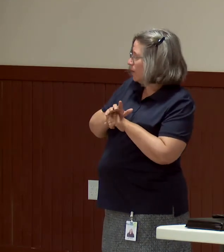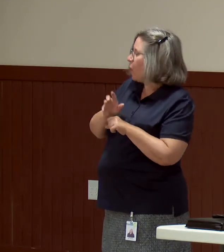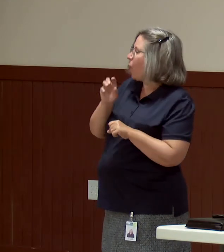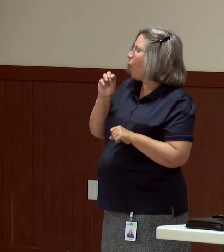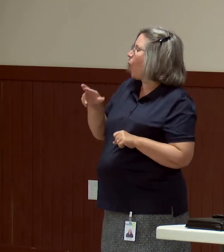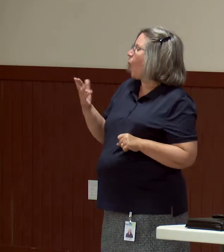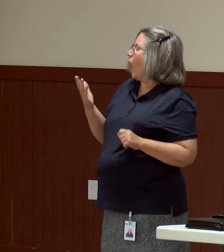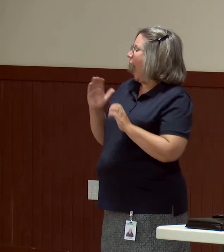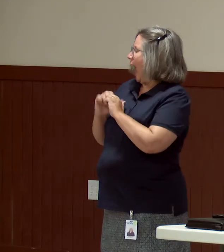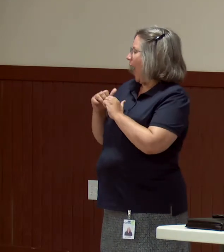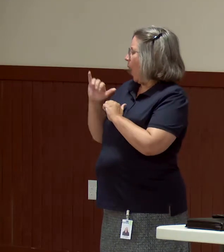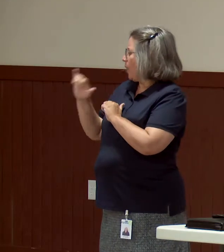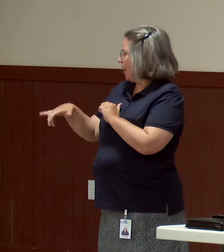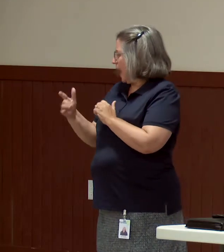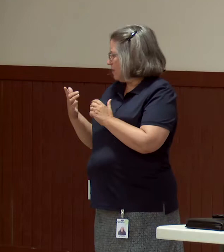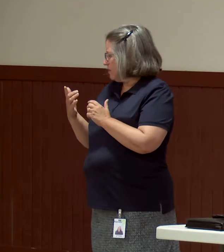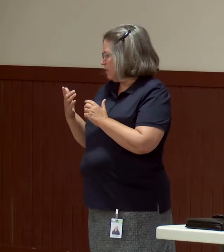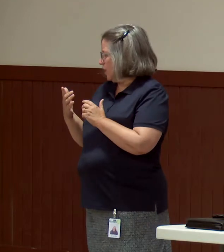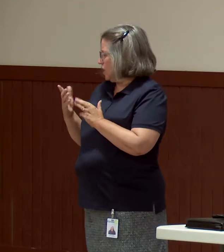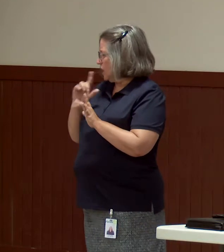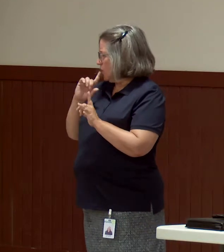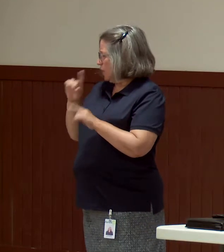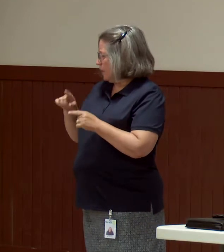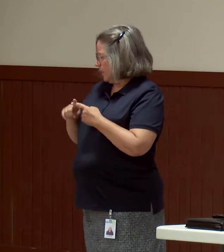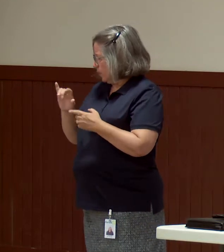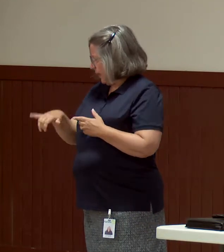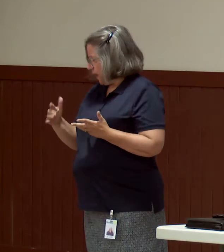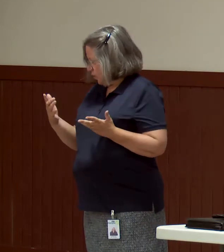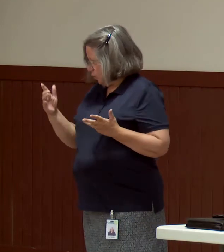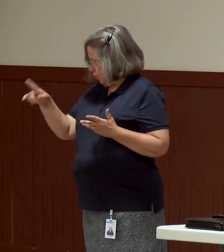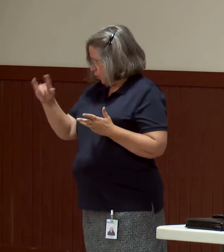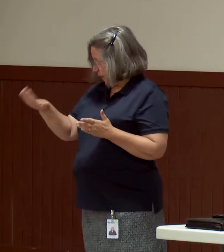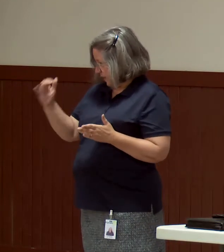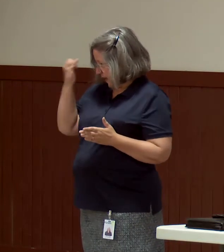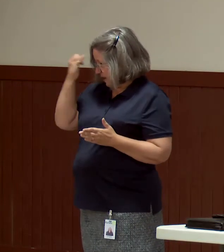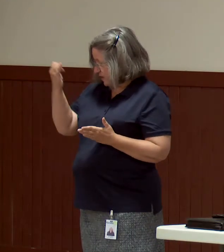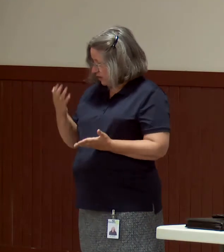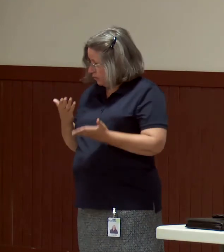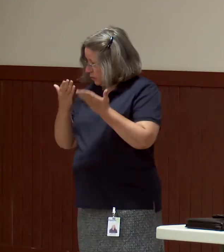our proposal respond to that need or impact?